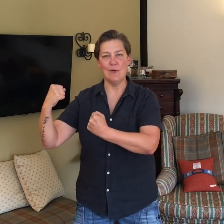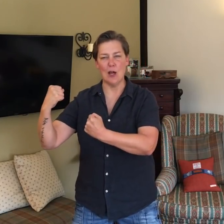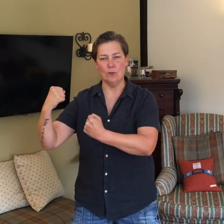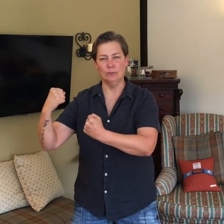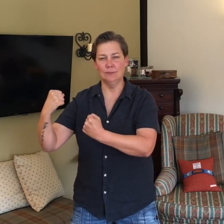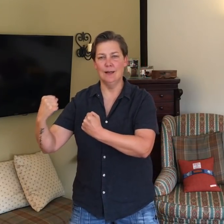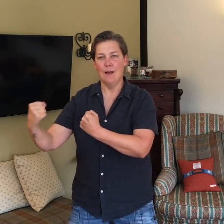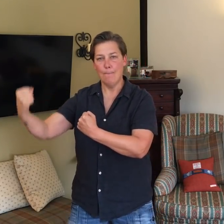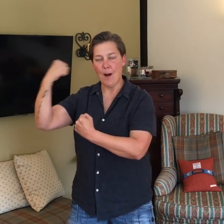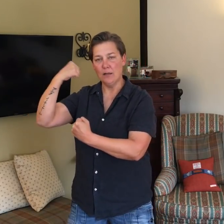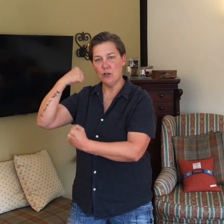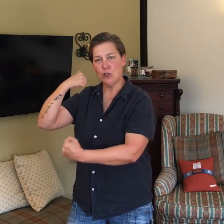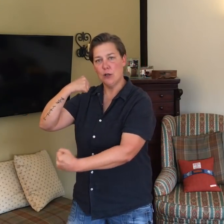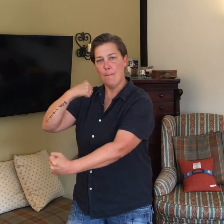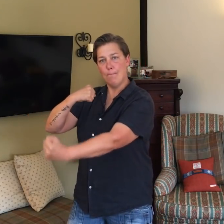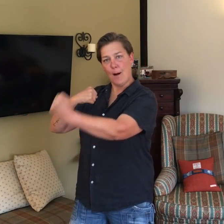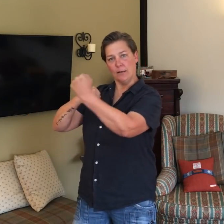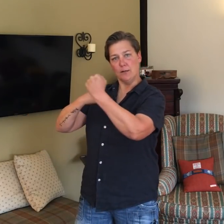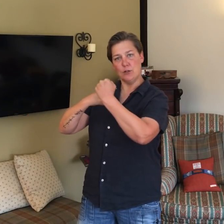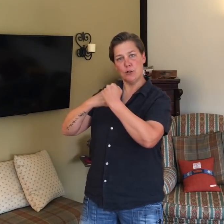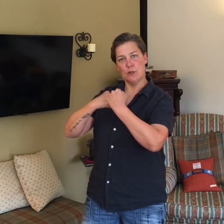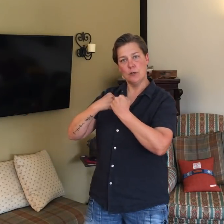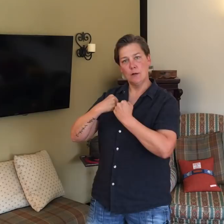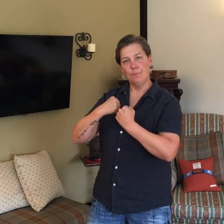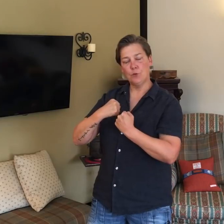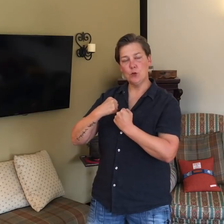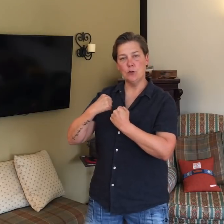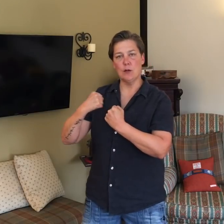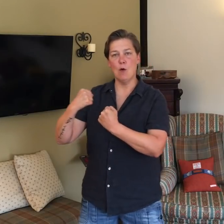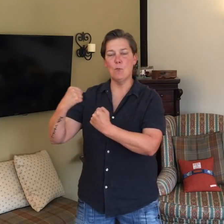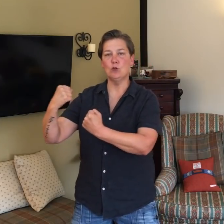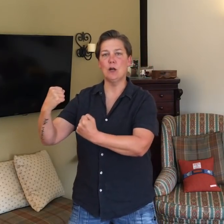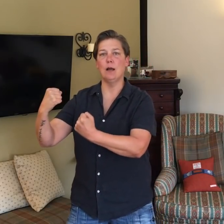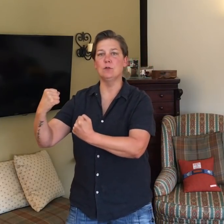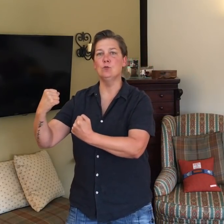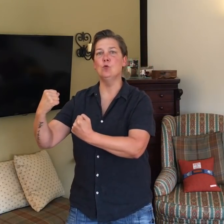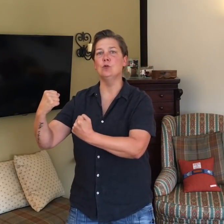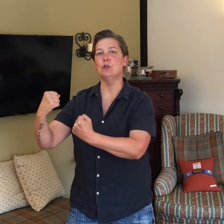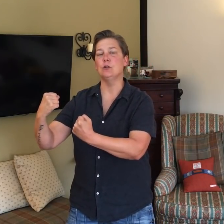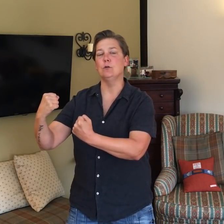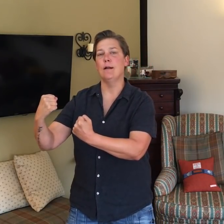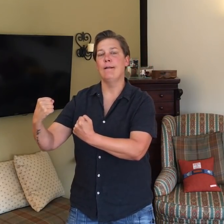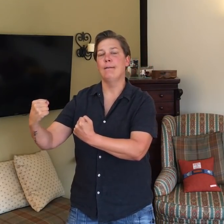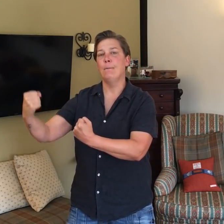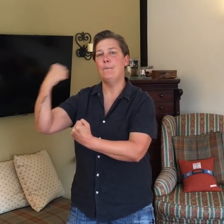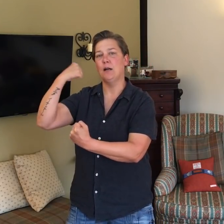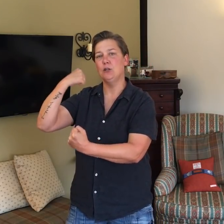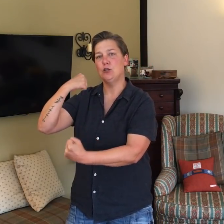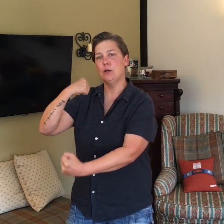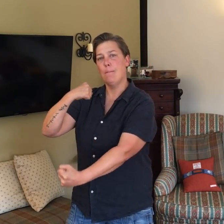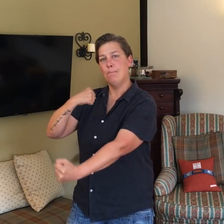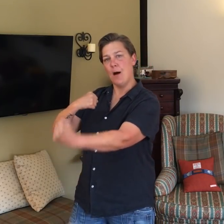go. Punch, punch. Good, and one more time, towards you. Punch,